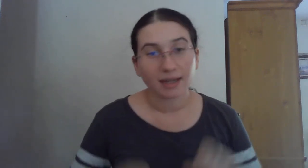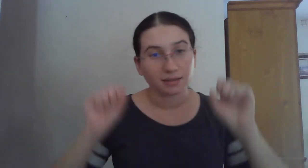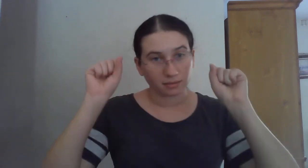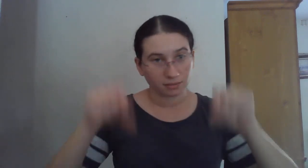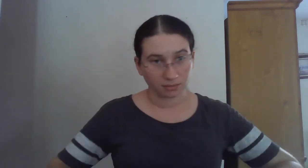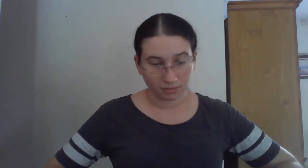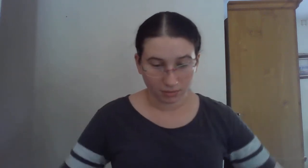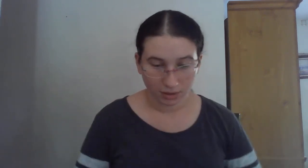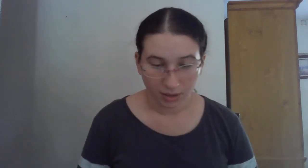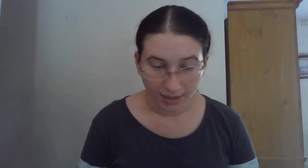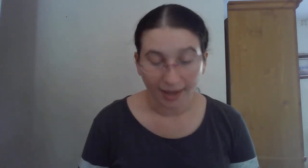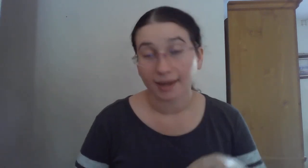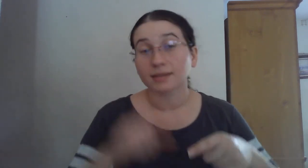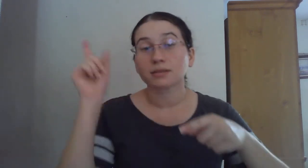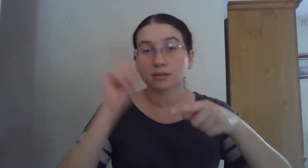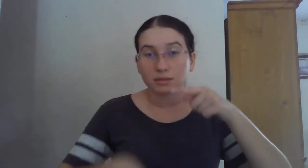can, can't,